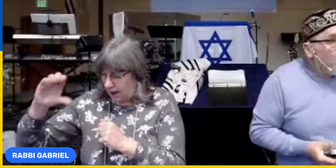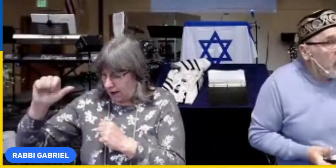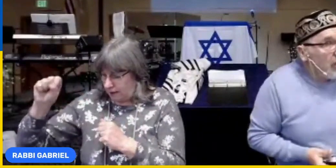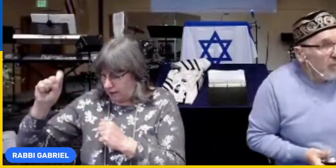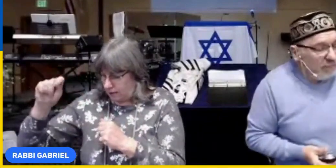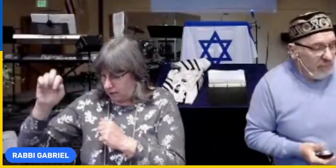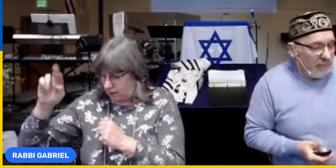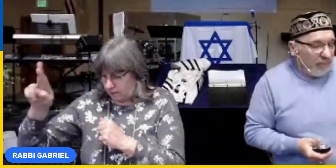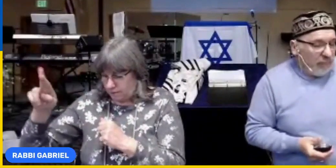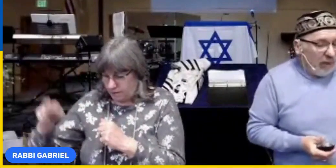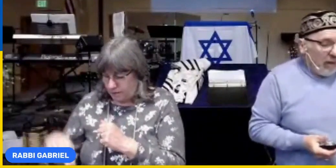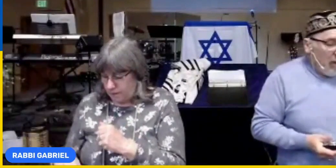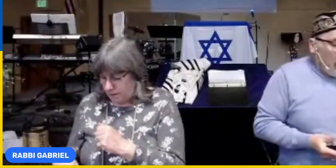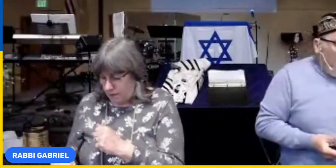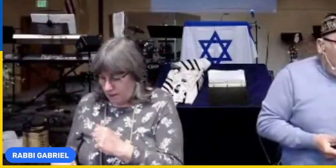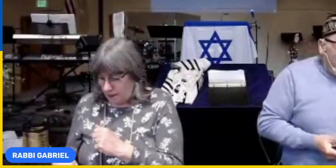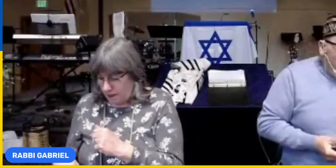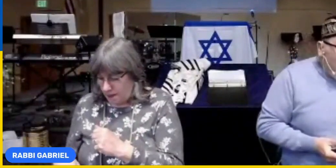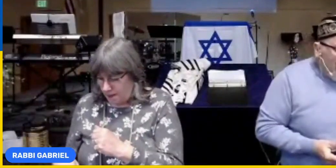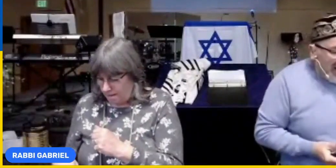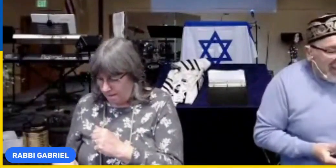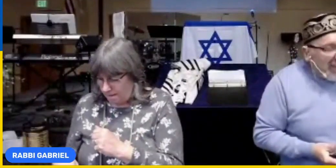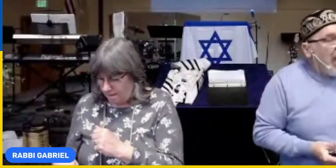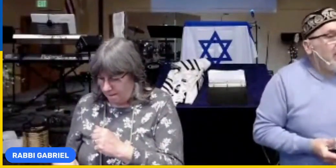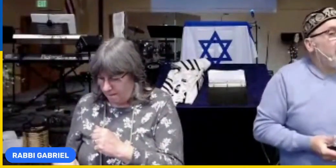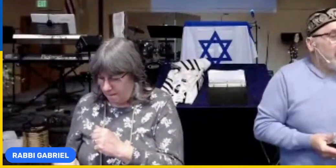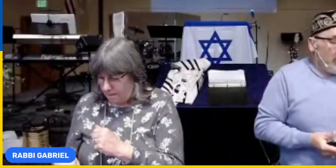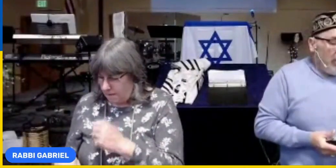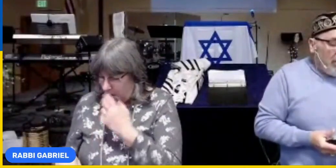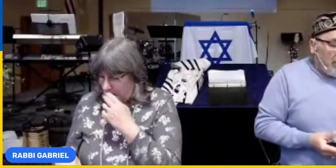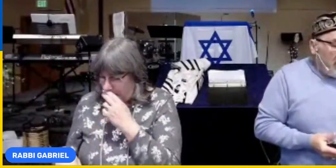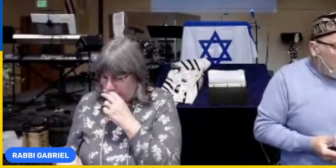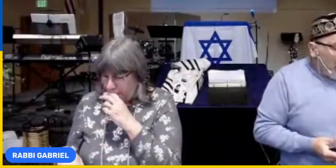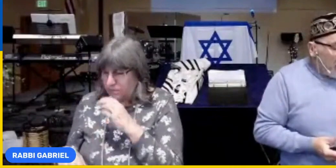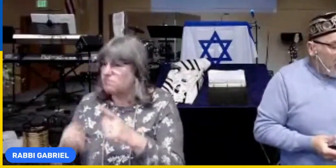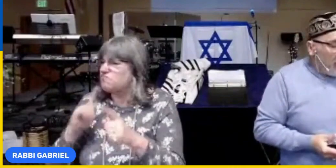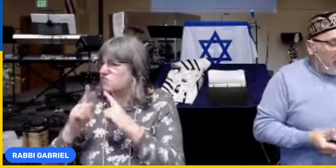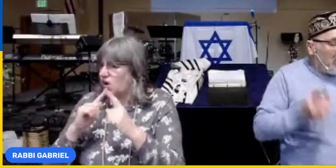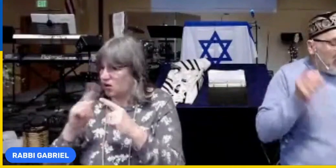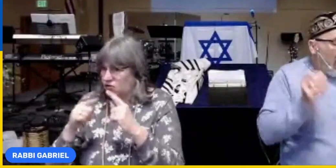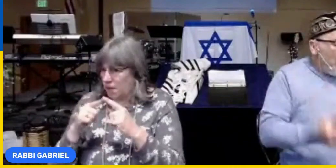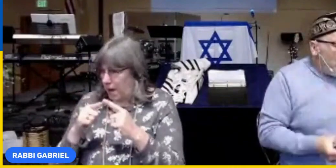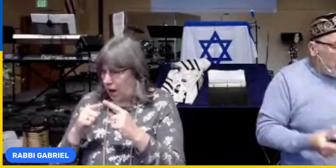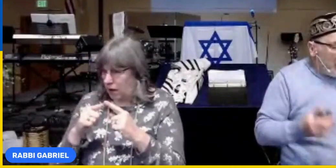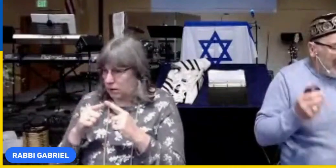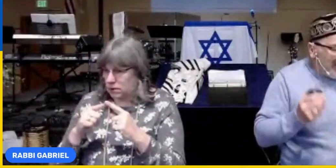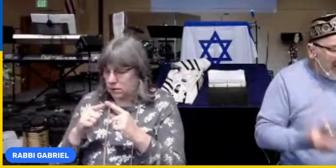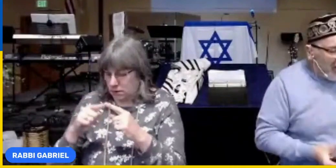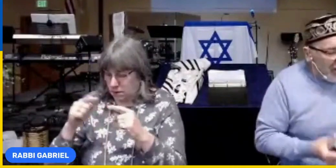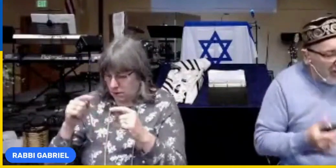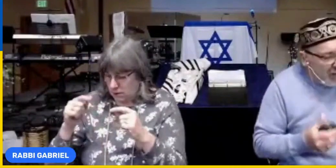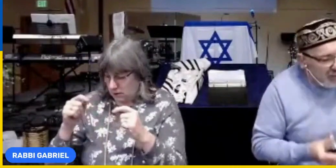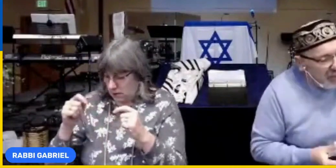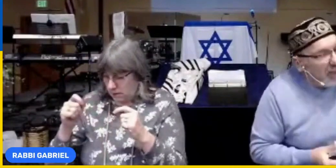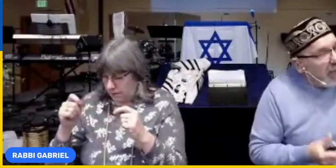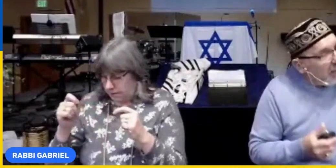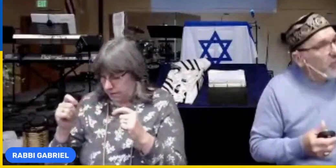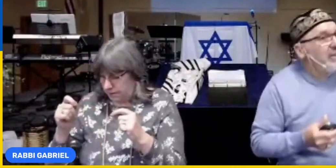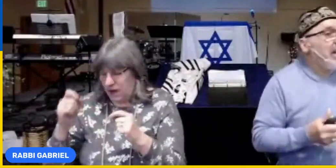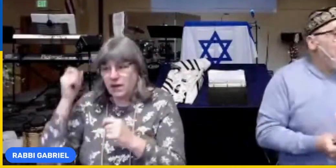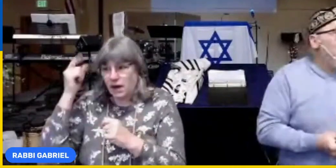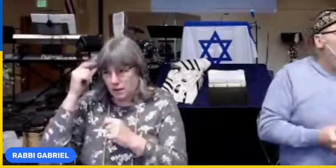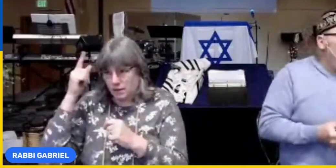a text where Daniel Lancaster midrashes the time-transcendent